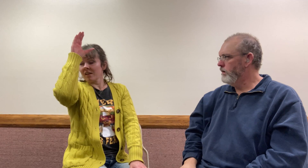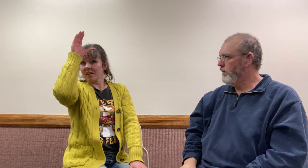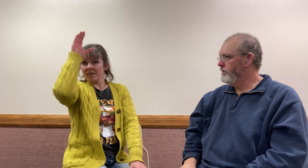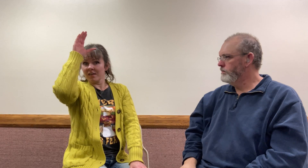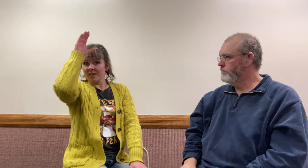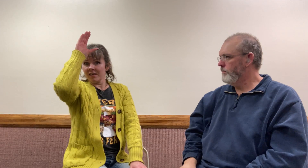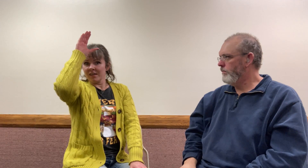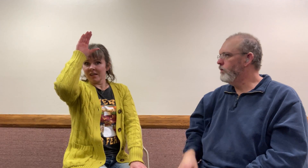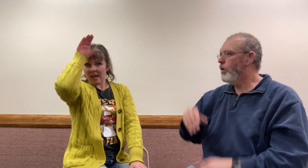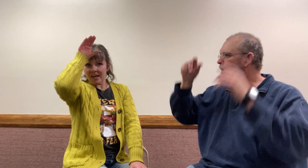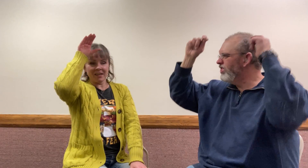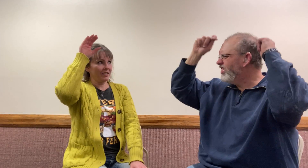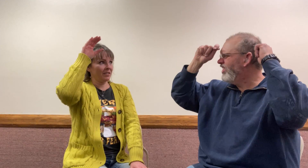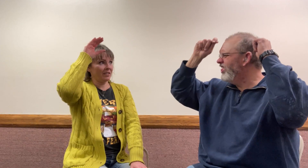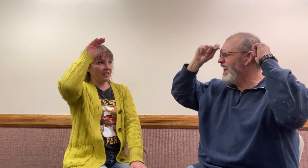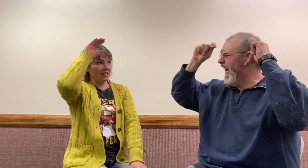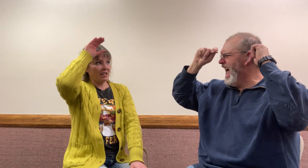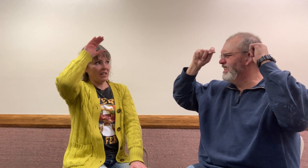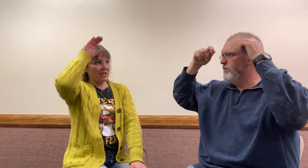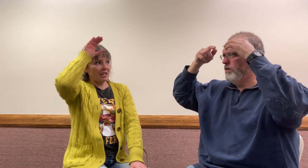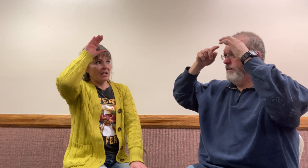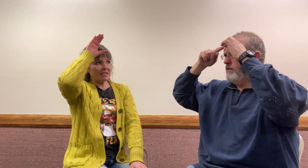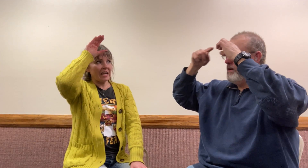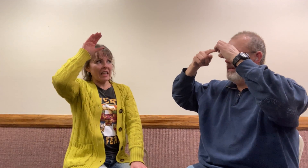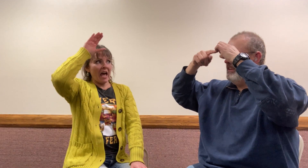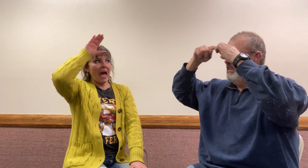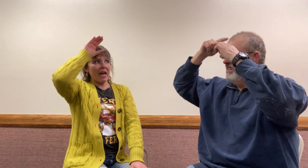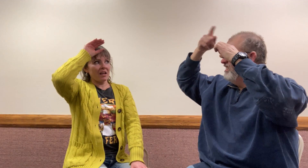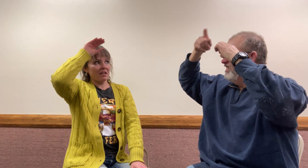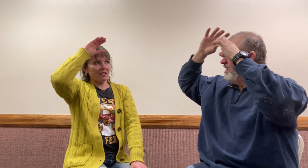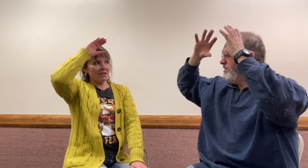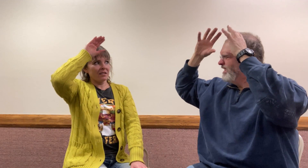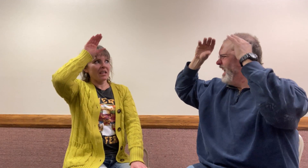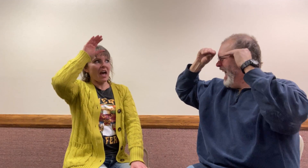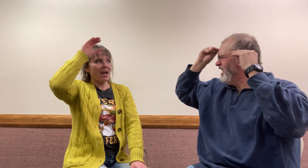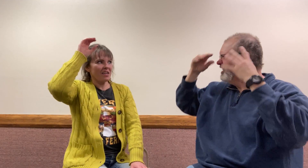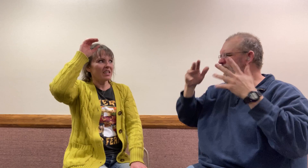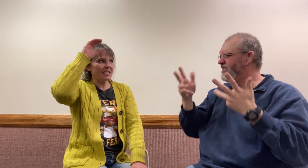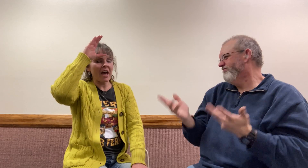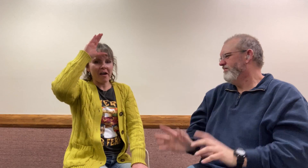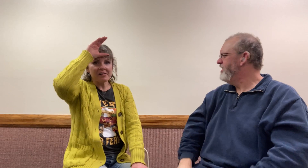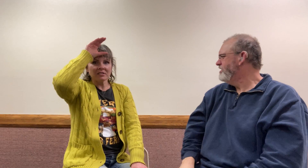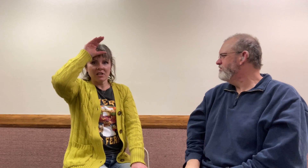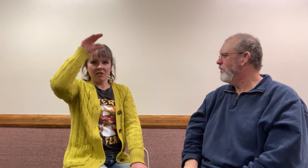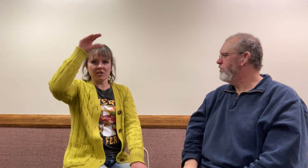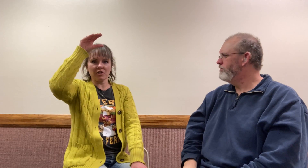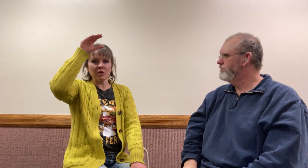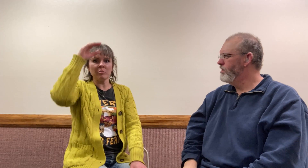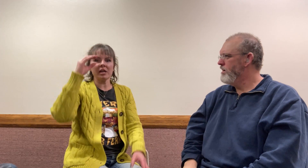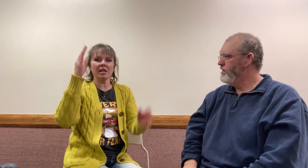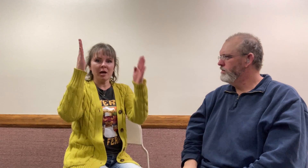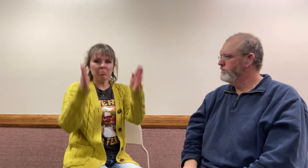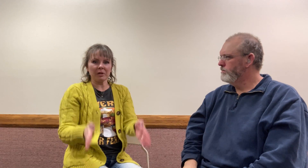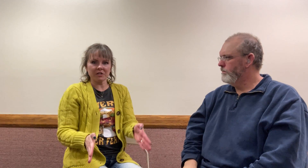forward. Okay. It's like the hat. Yeah. Yeah. So Cuban